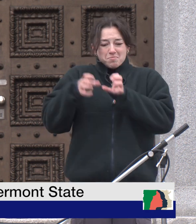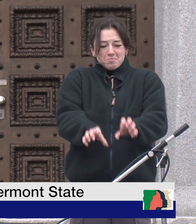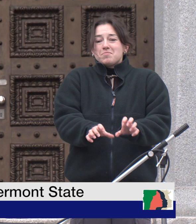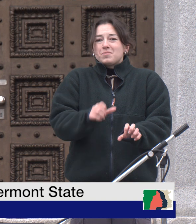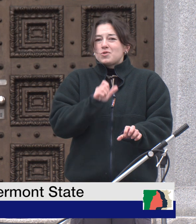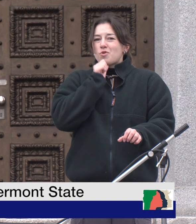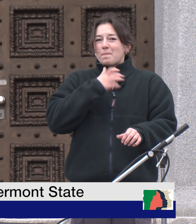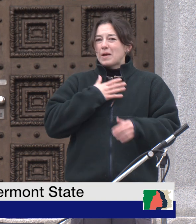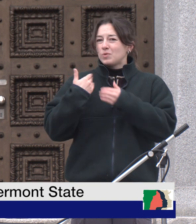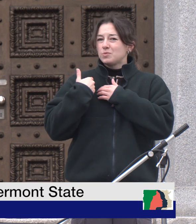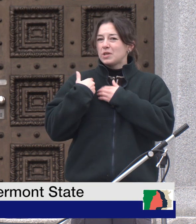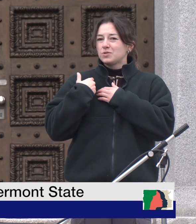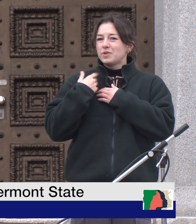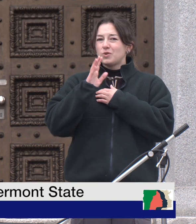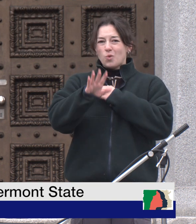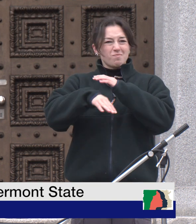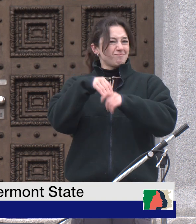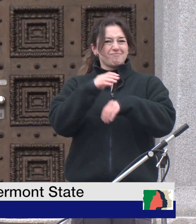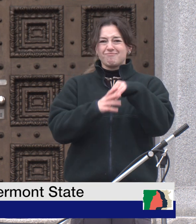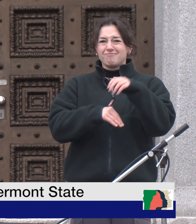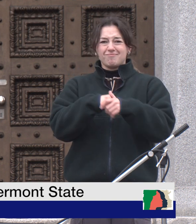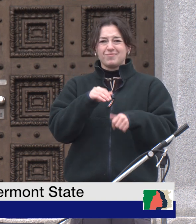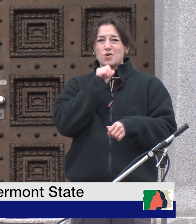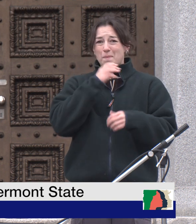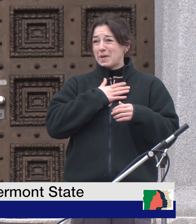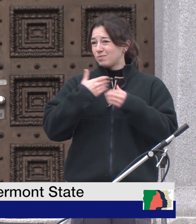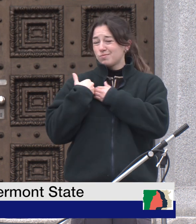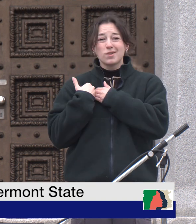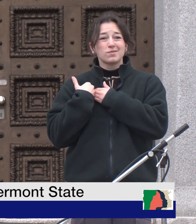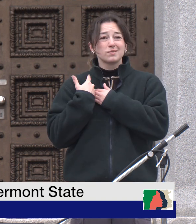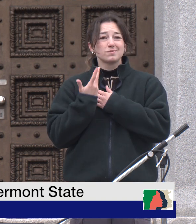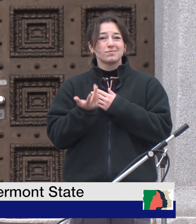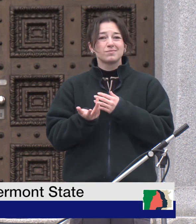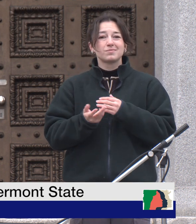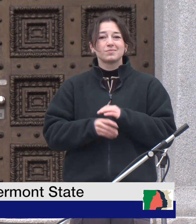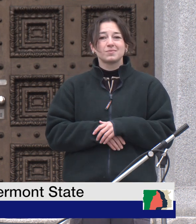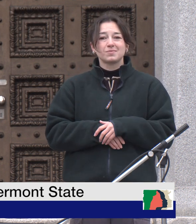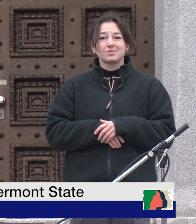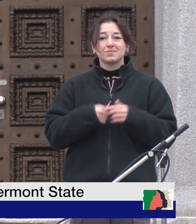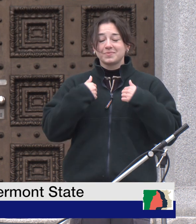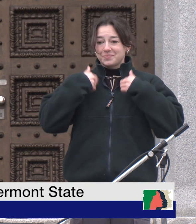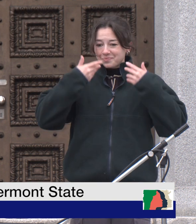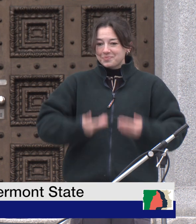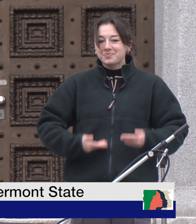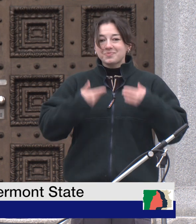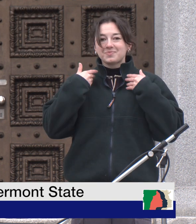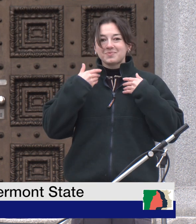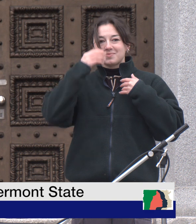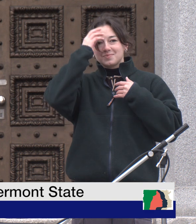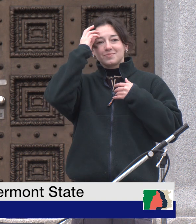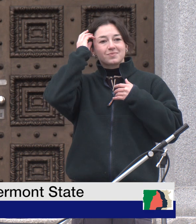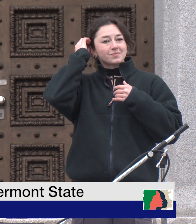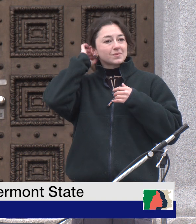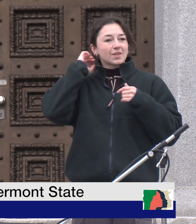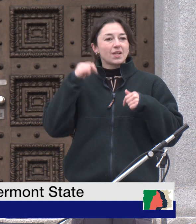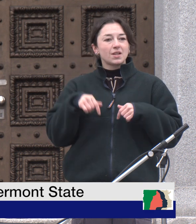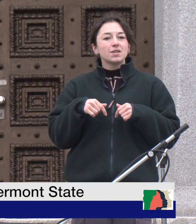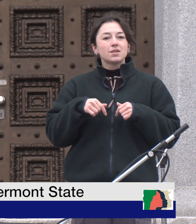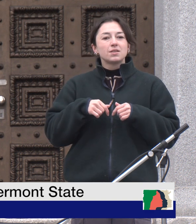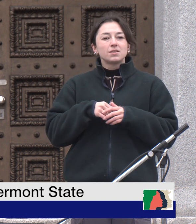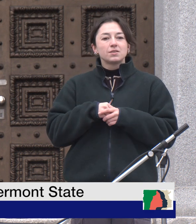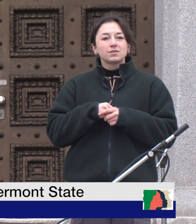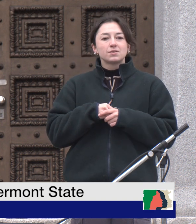responsible for the discomfort. Our presence as women in positions of power, if